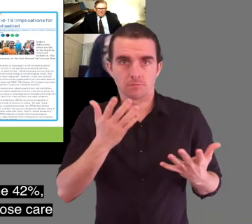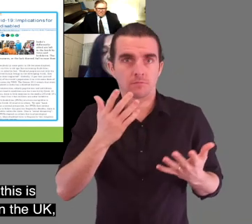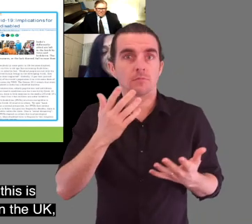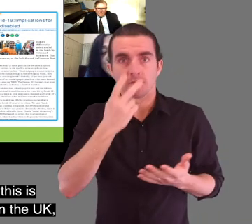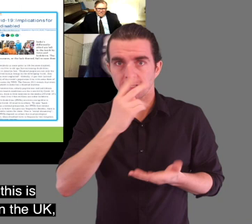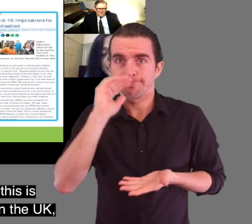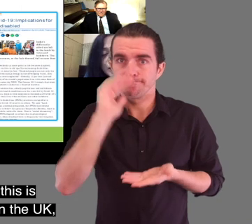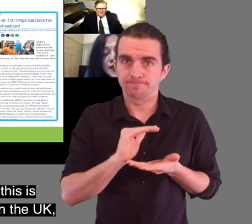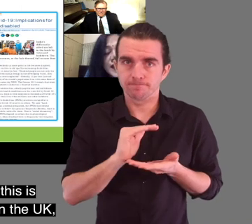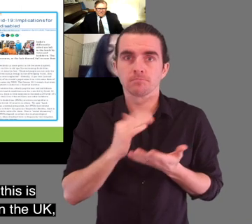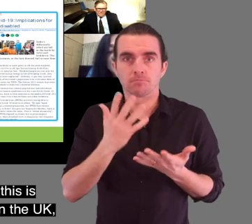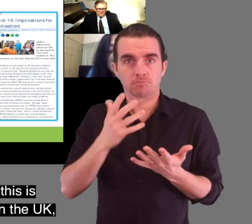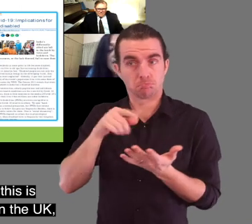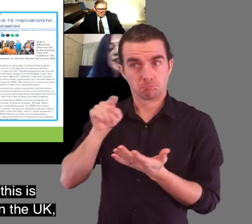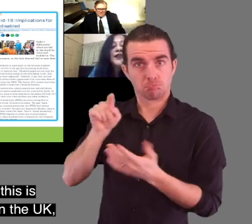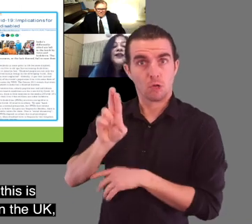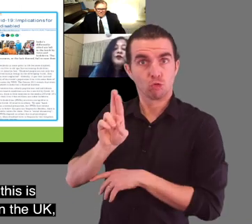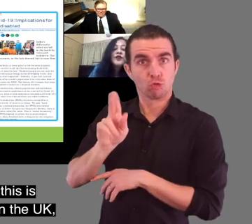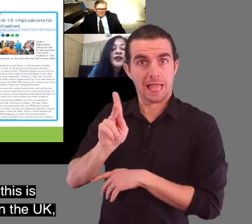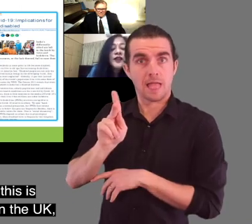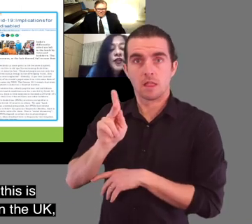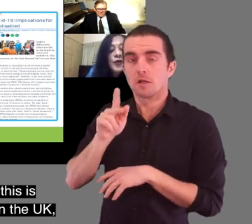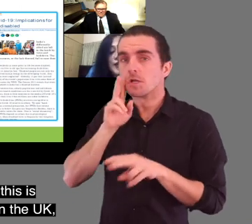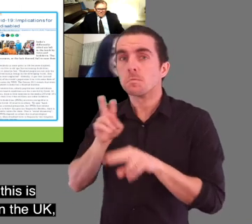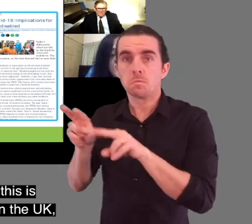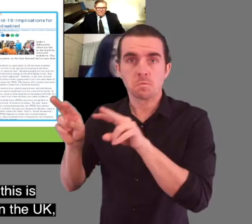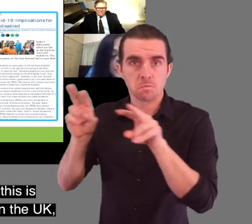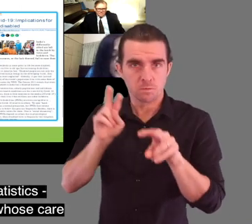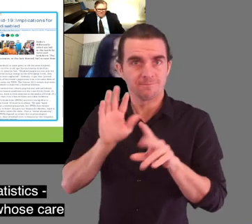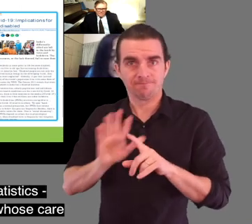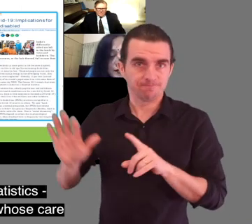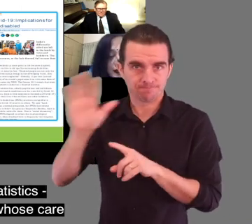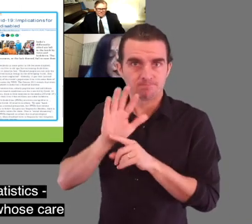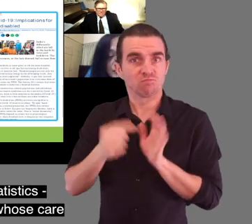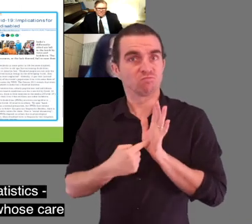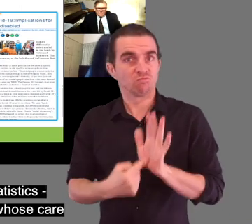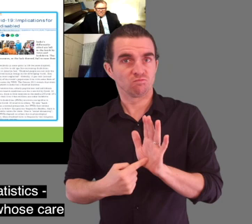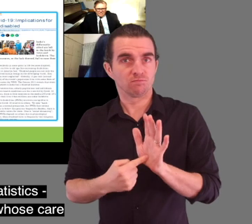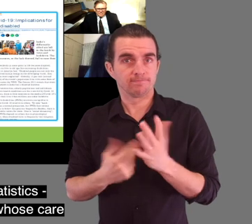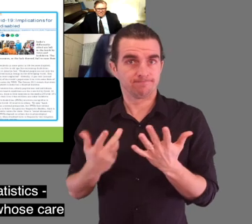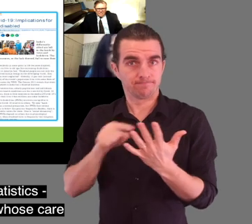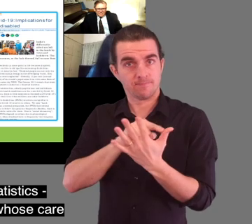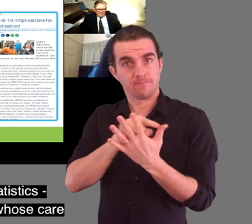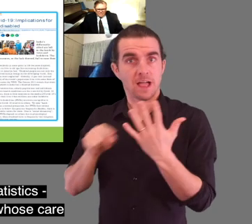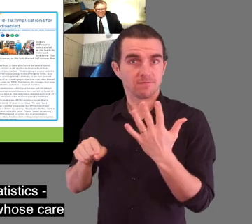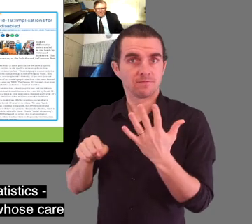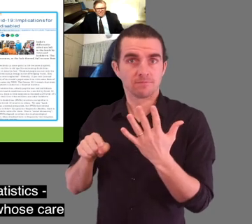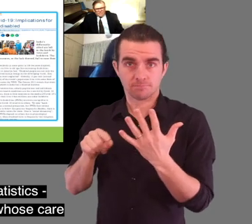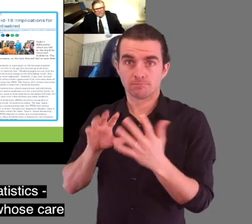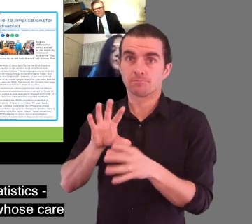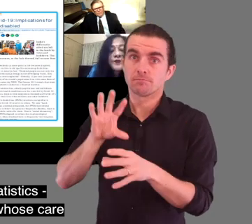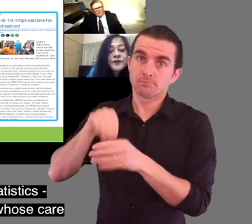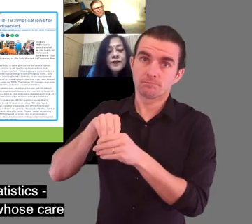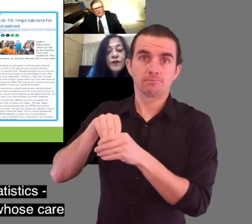whose care had been reduced, and this is a study that was done in the United Kingdom, and this is the national statistics. It shows